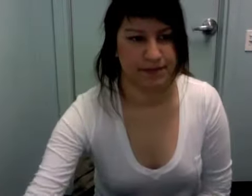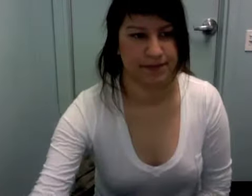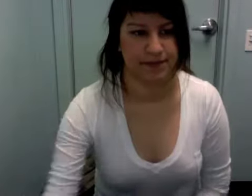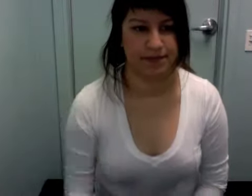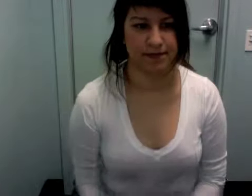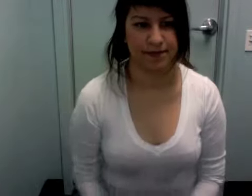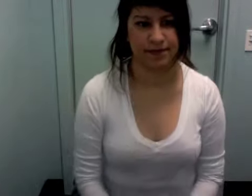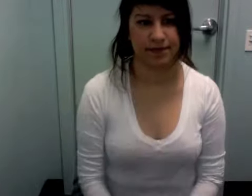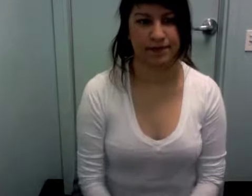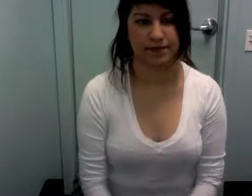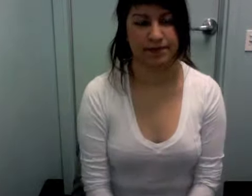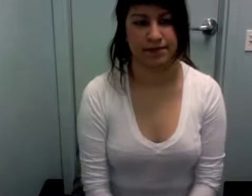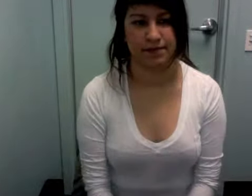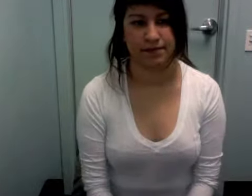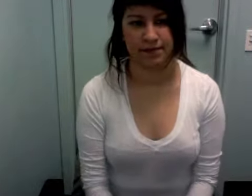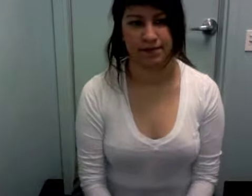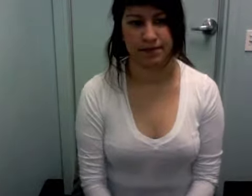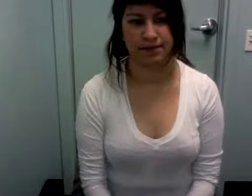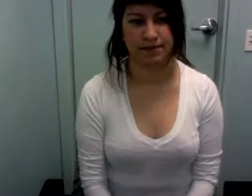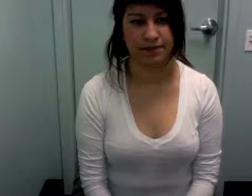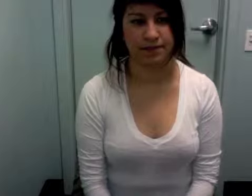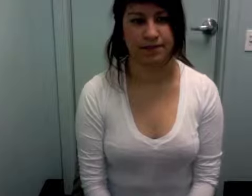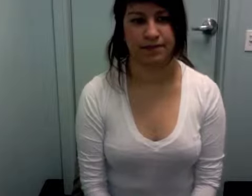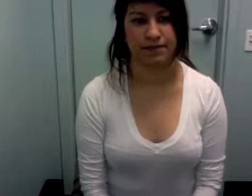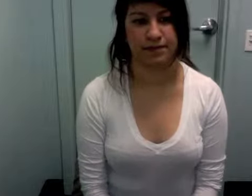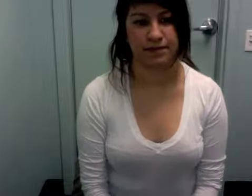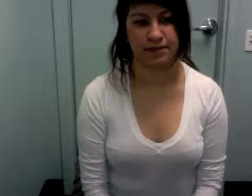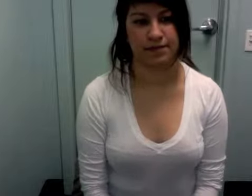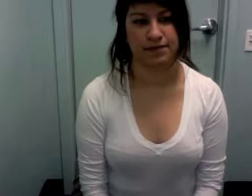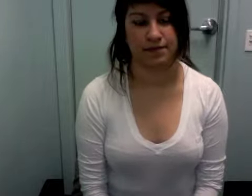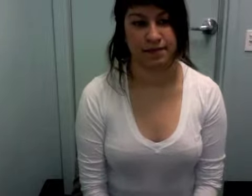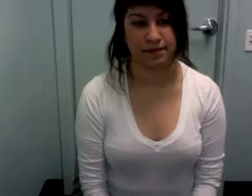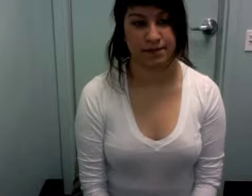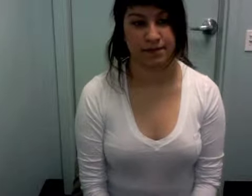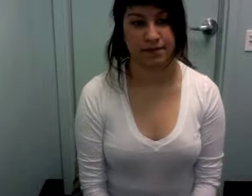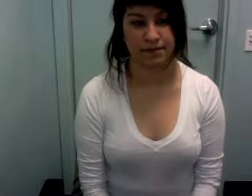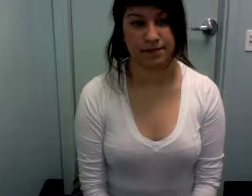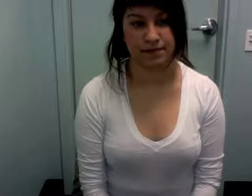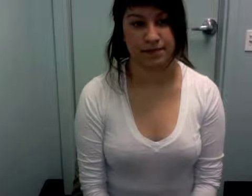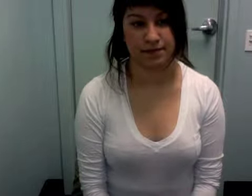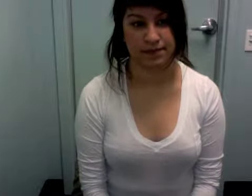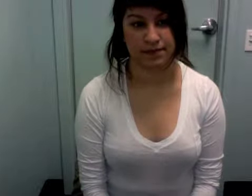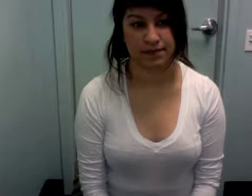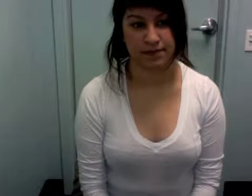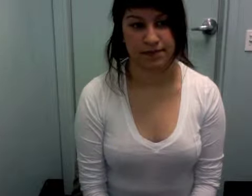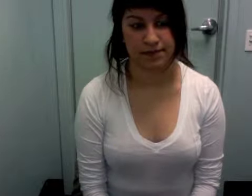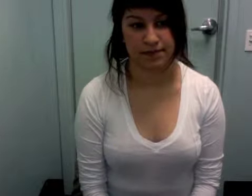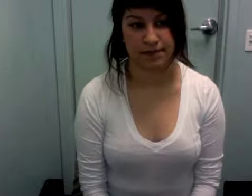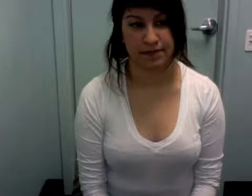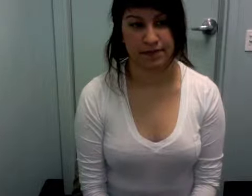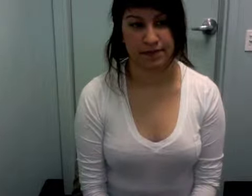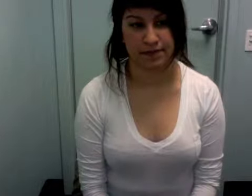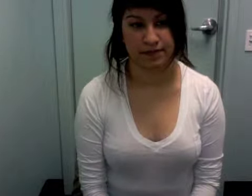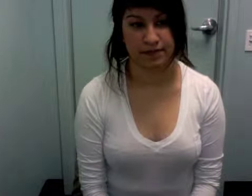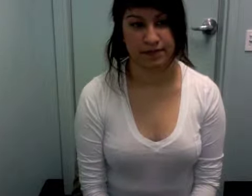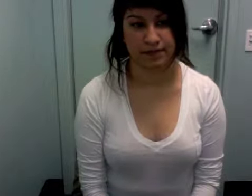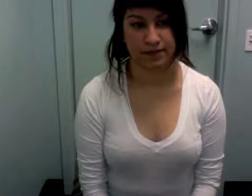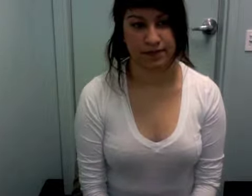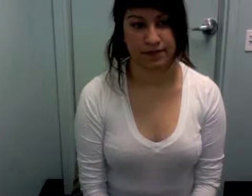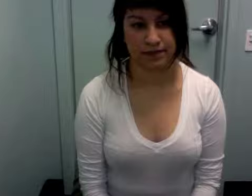I like a mix and match. These absolutely gorgeous Michael Aram candlesticks, I think, are terrific. I do like it when they come in